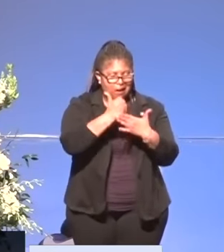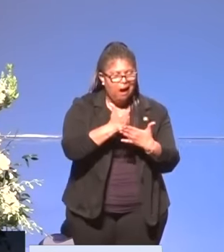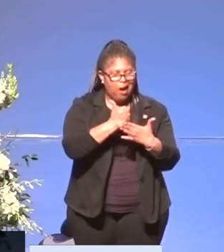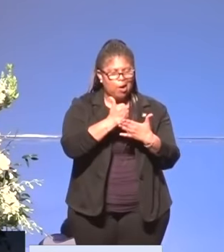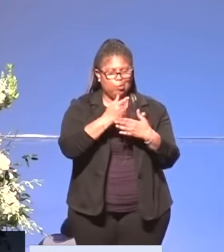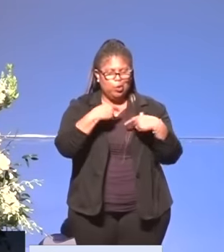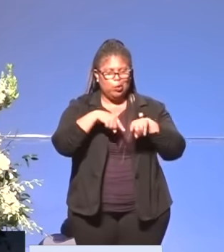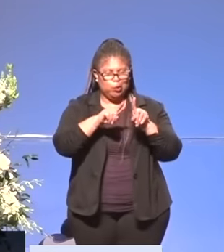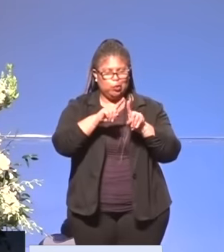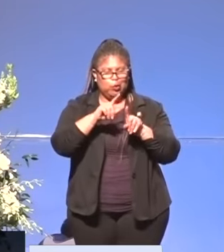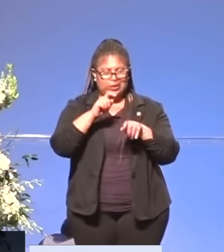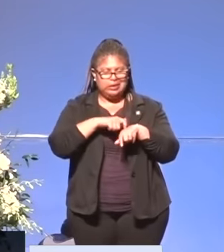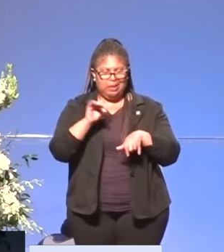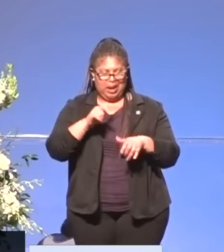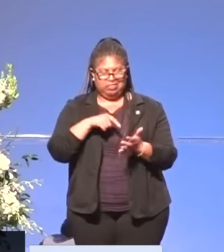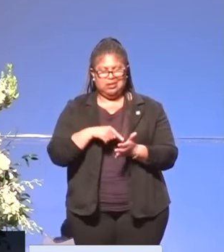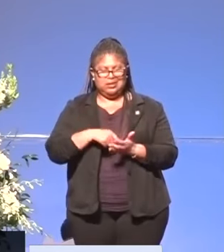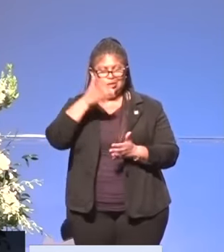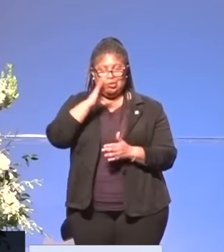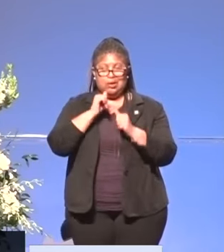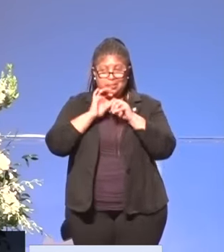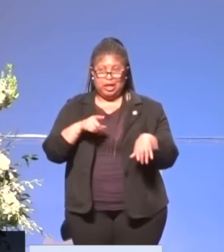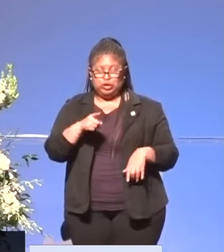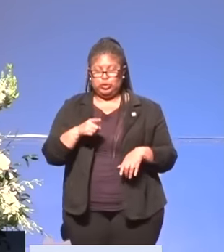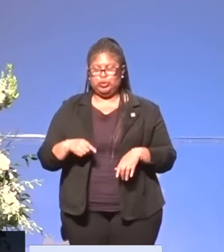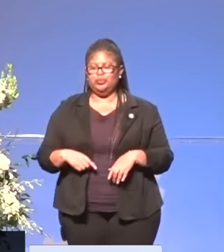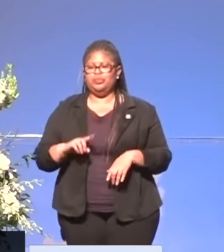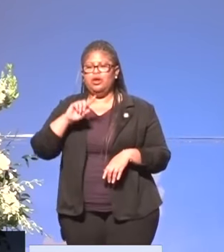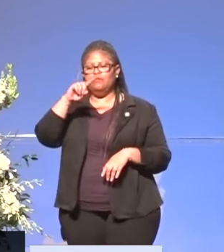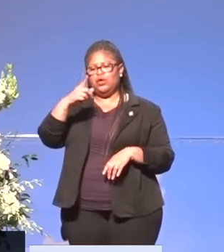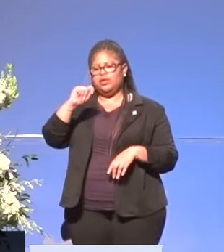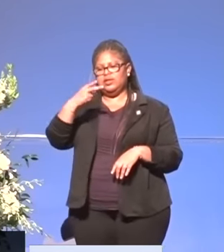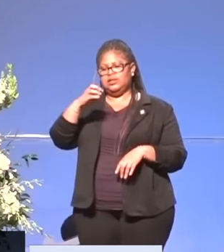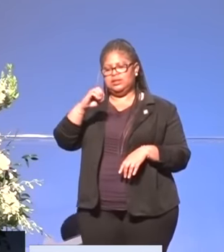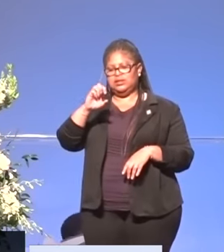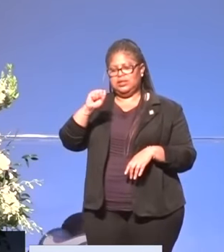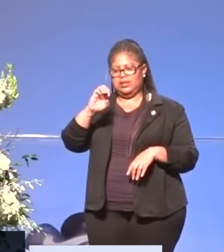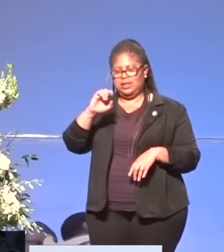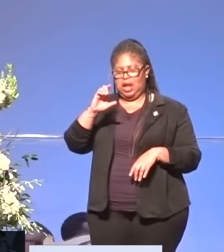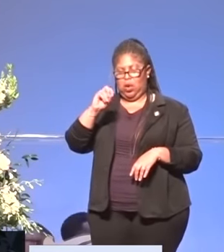these. God bless you. 1 Thessalonians